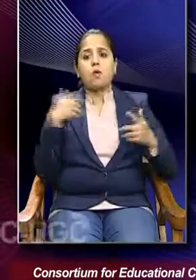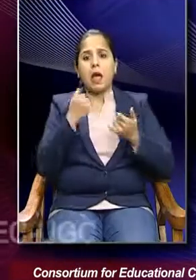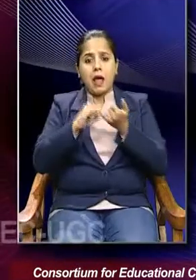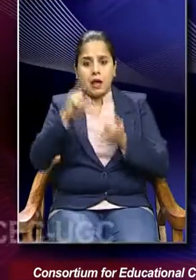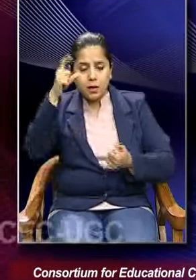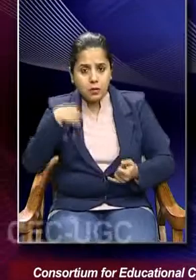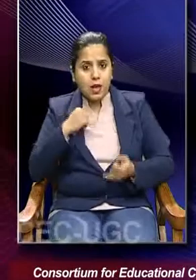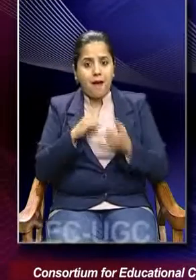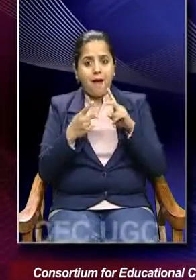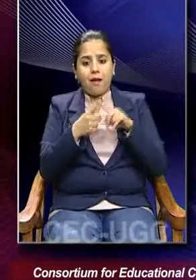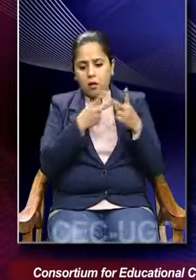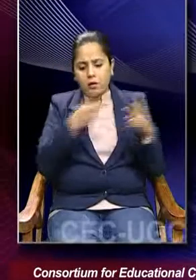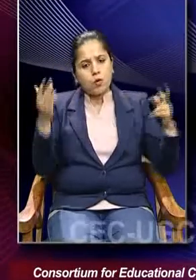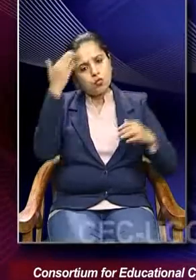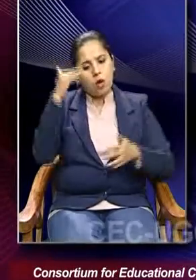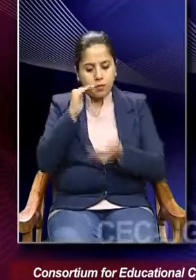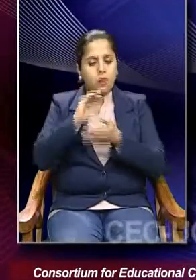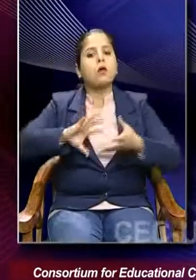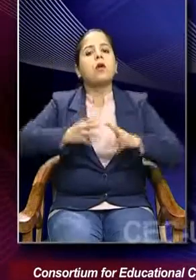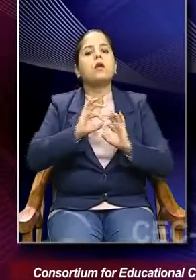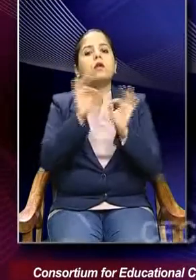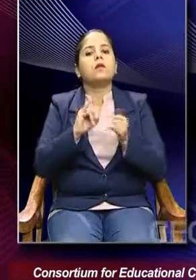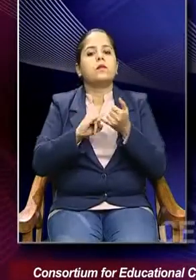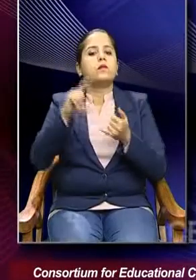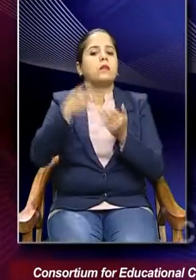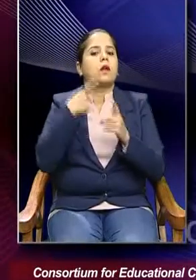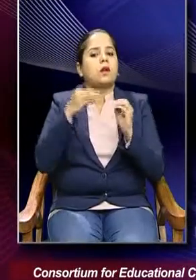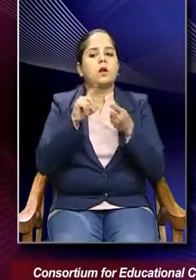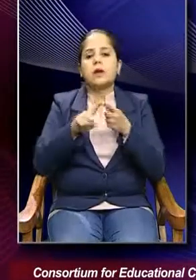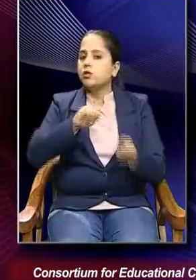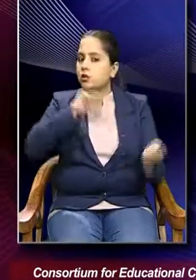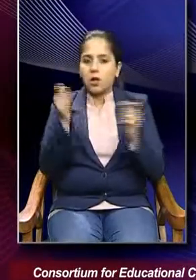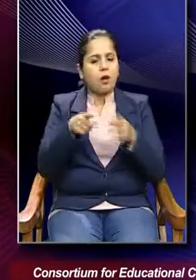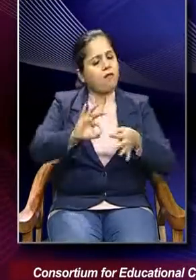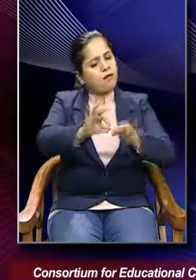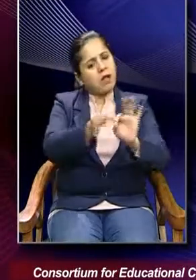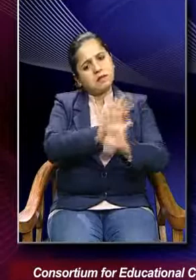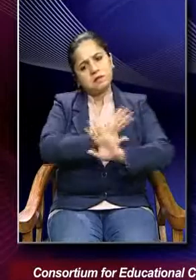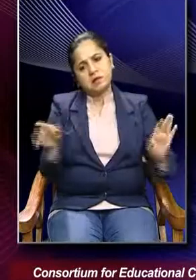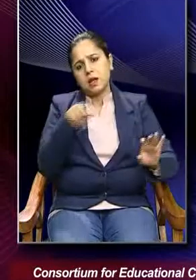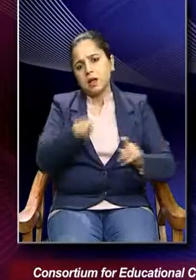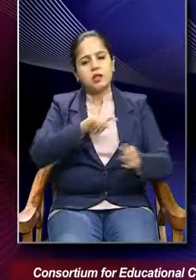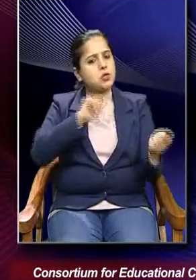Vaishya, and it is kind of no change takes place. It is fixed and it is